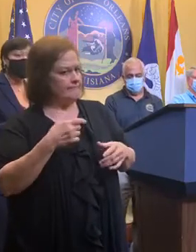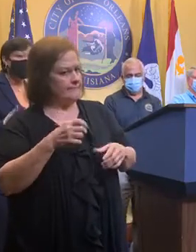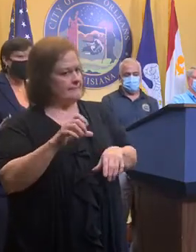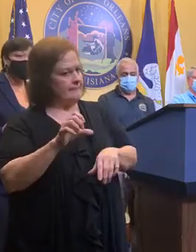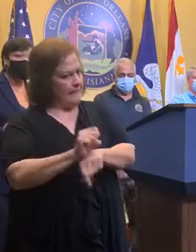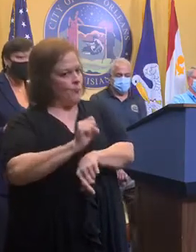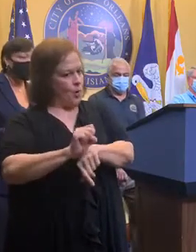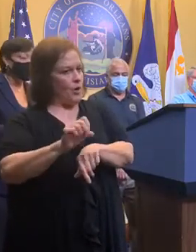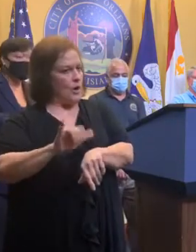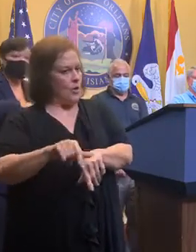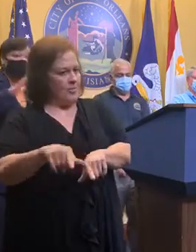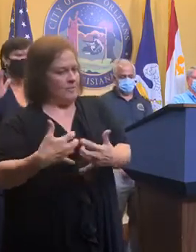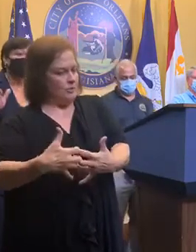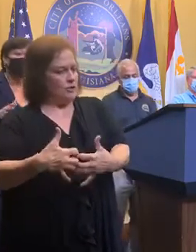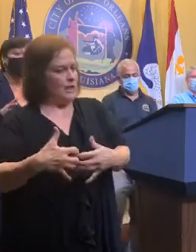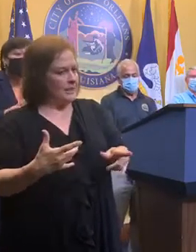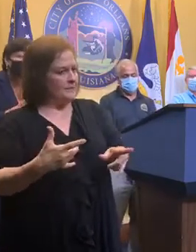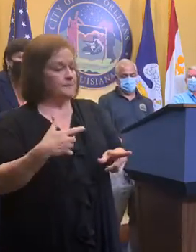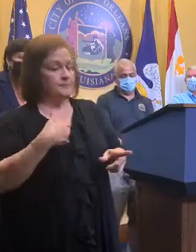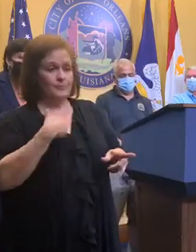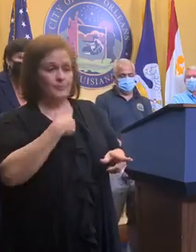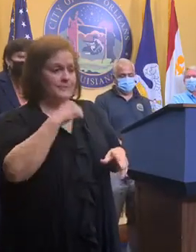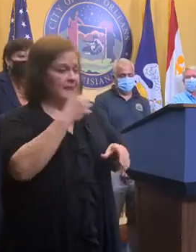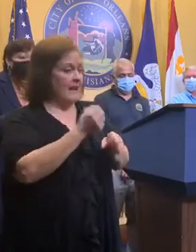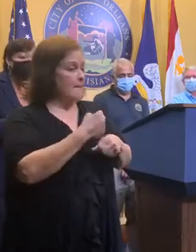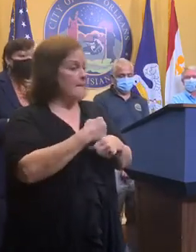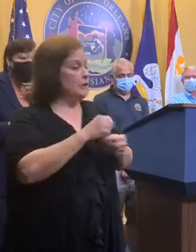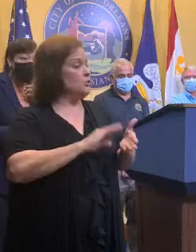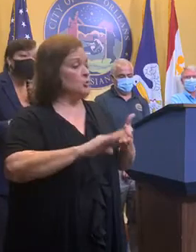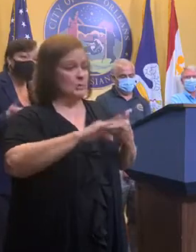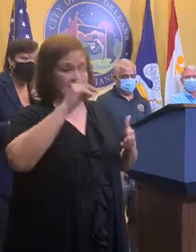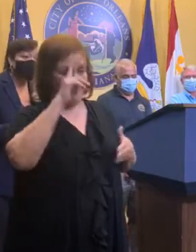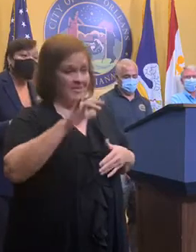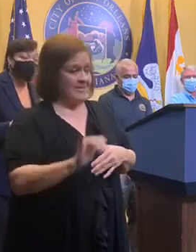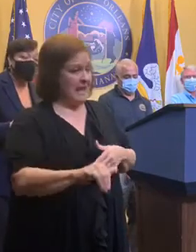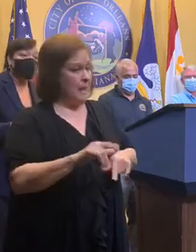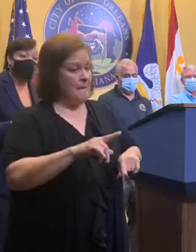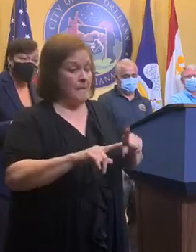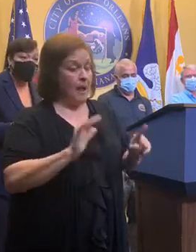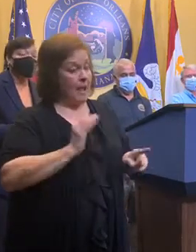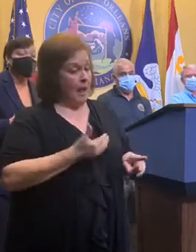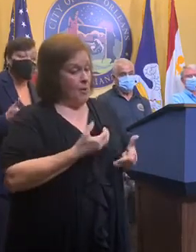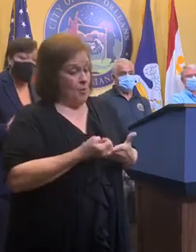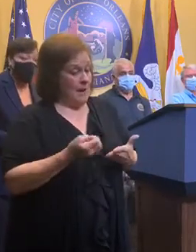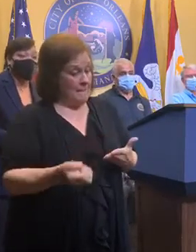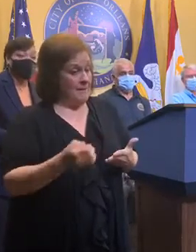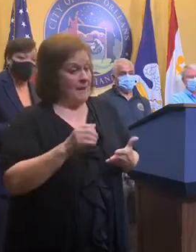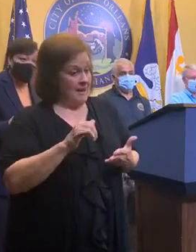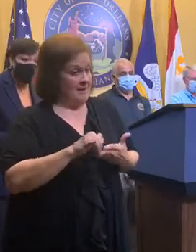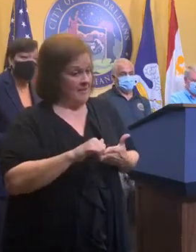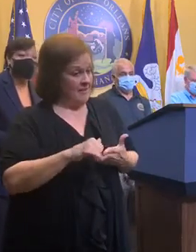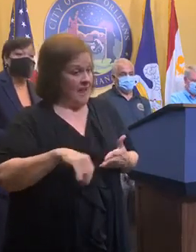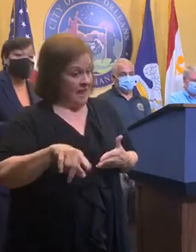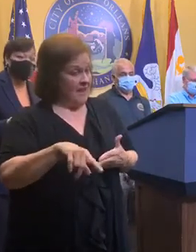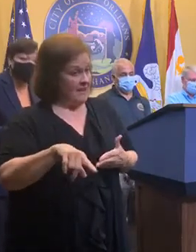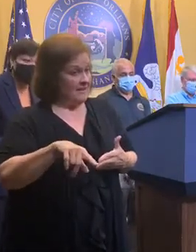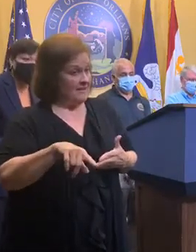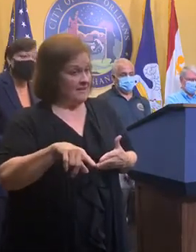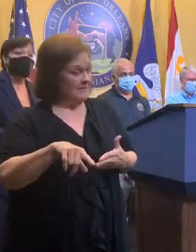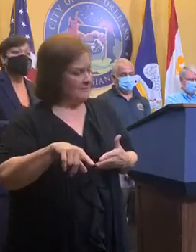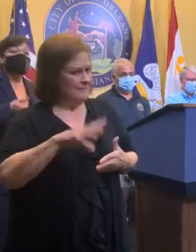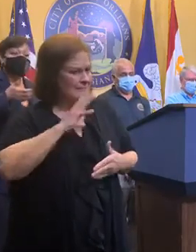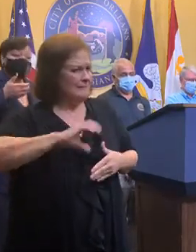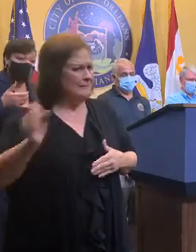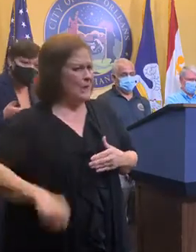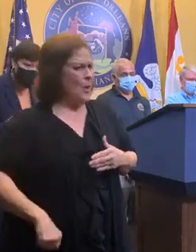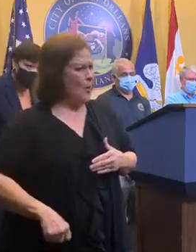facing the challenges head on, not making any excuses, but we have antiquated equipment that we've allowed to exist in our